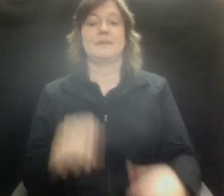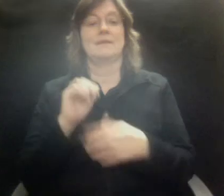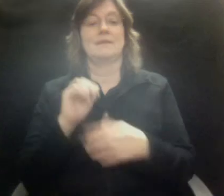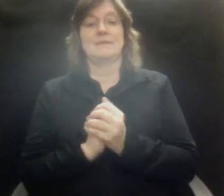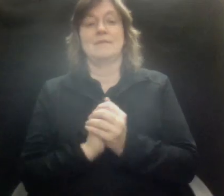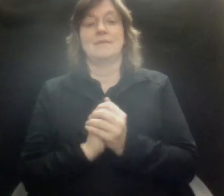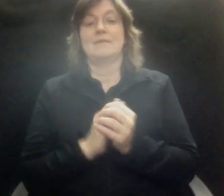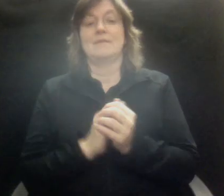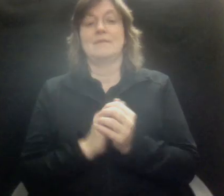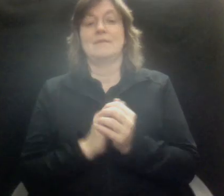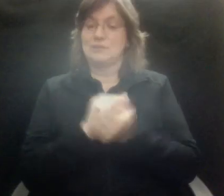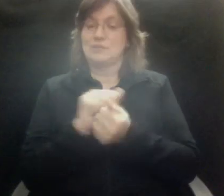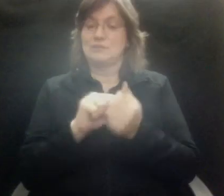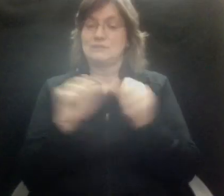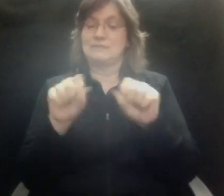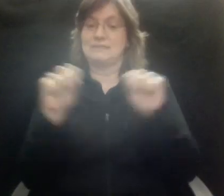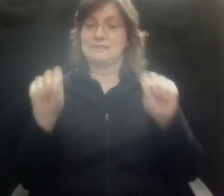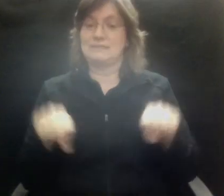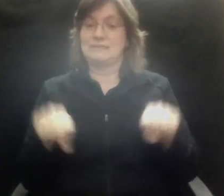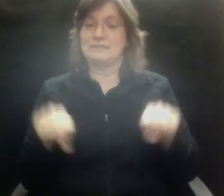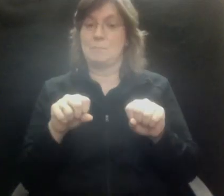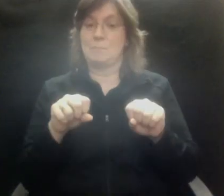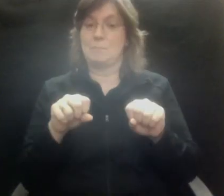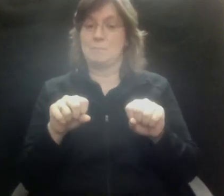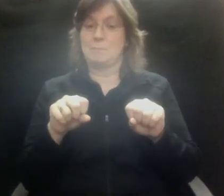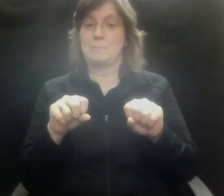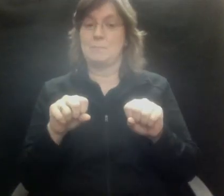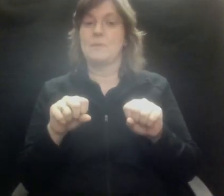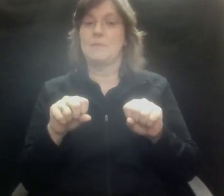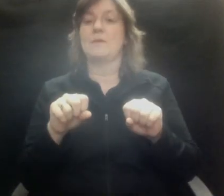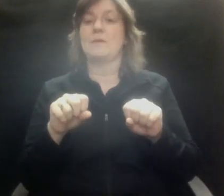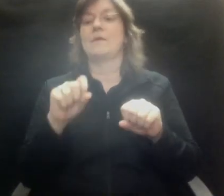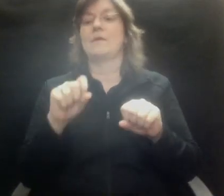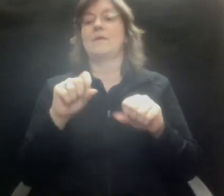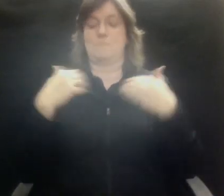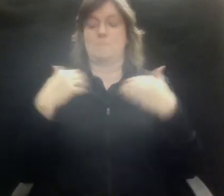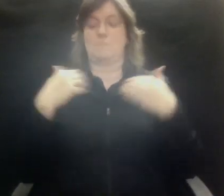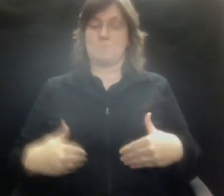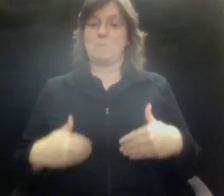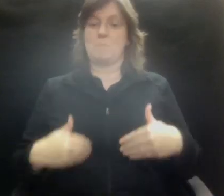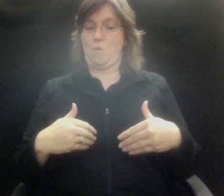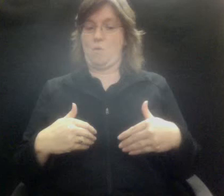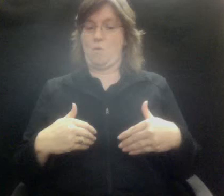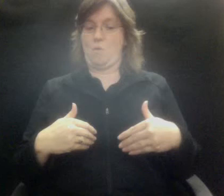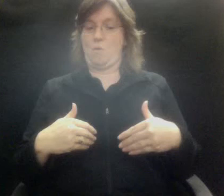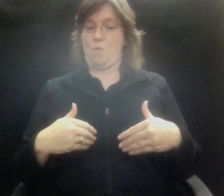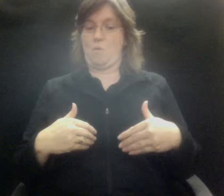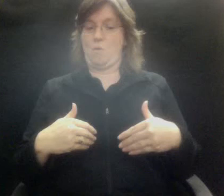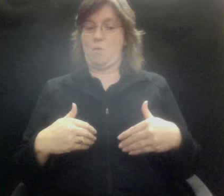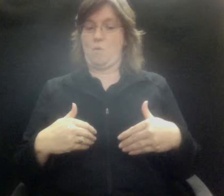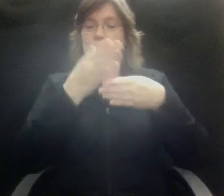from an anatomical standpoint is really divided into two subdivisions. The first subdivision will be the digestive